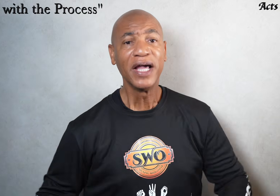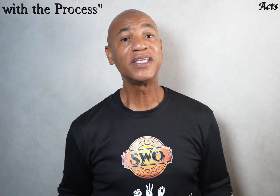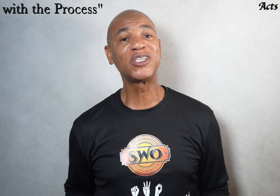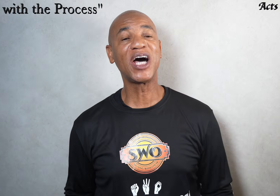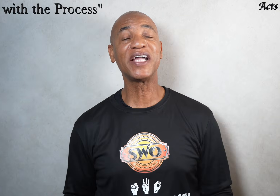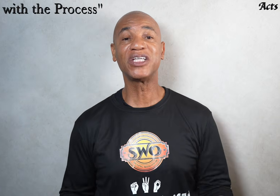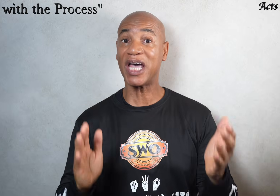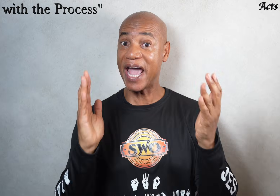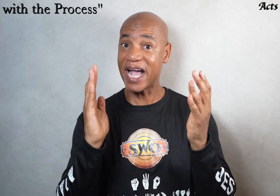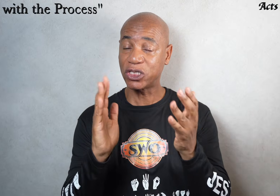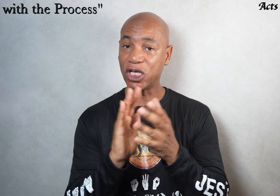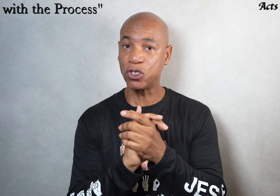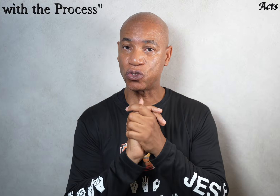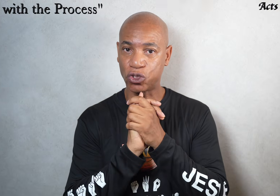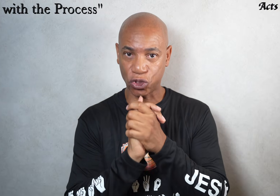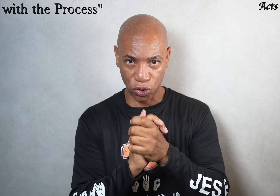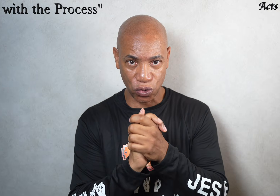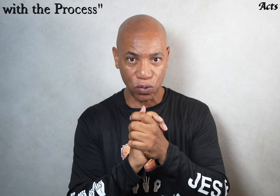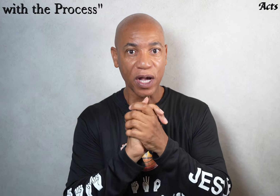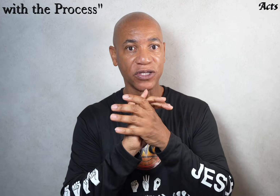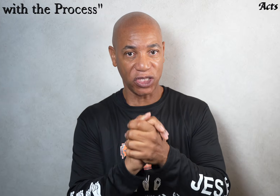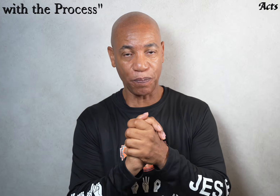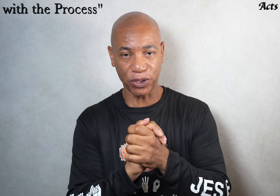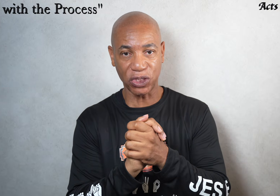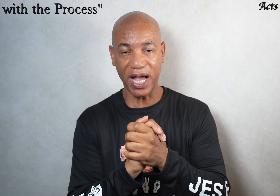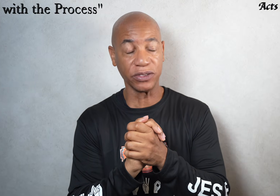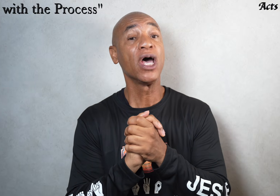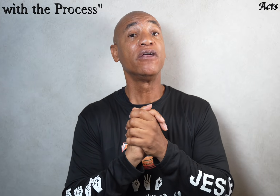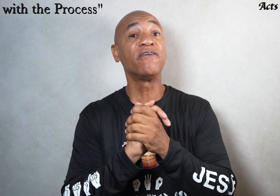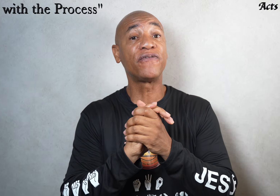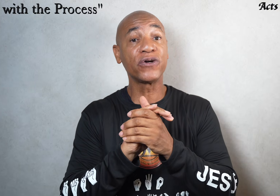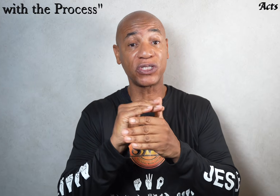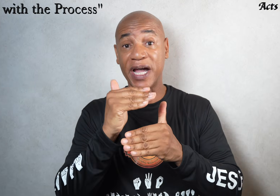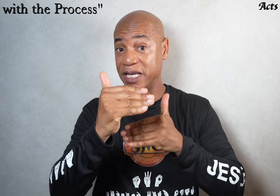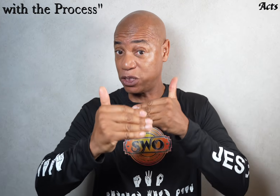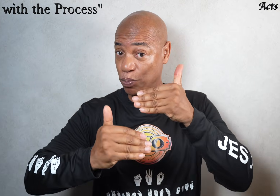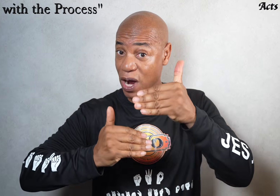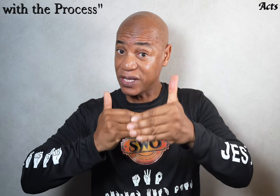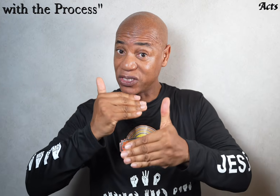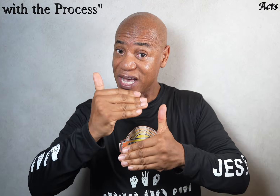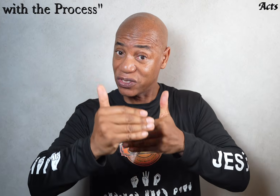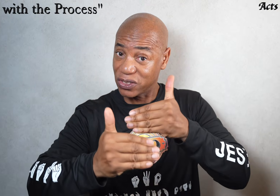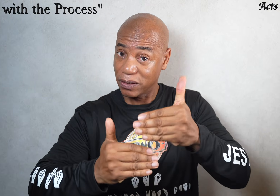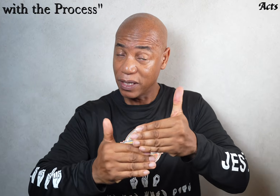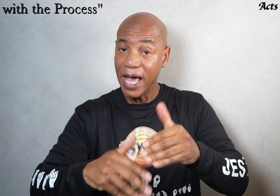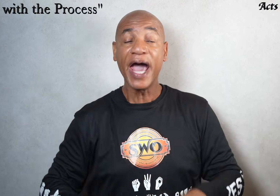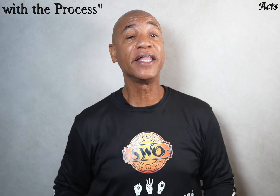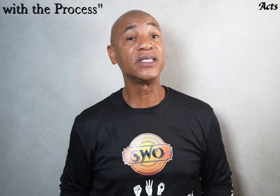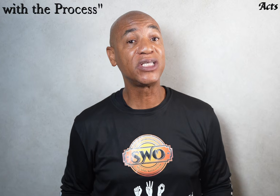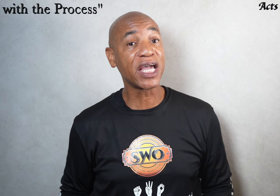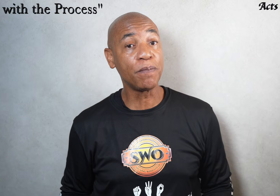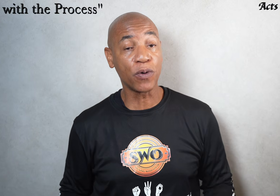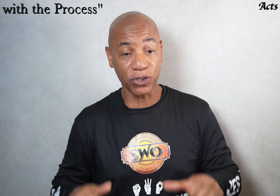To sign this, I actually use two separate signs. The first sign is process, and the second portion